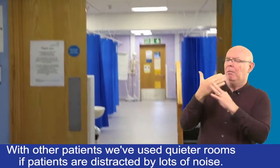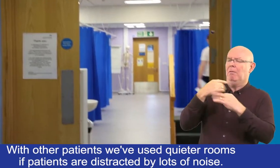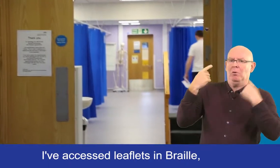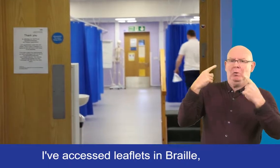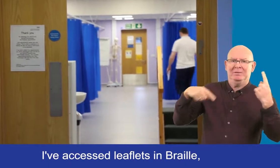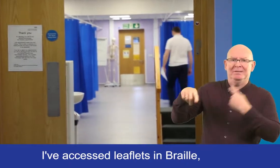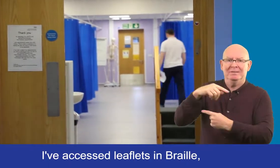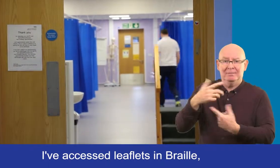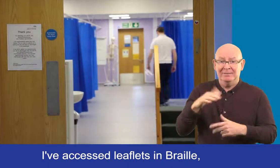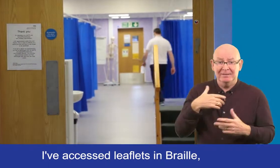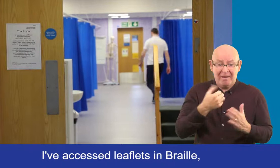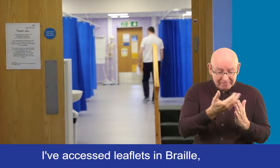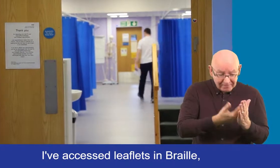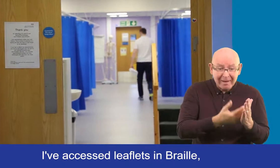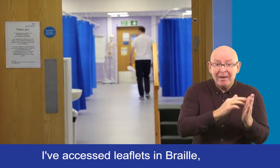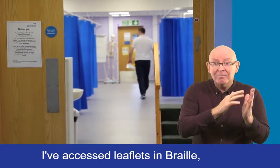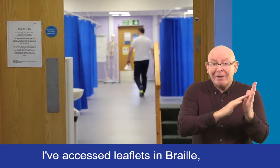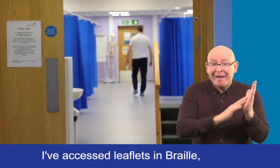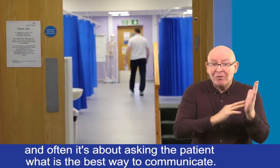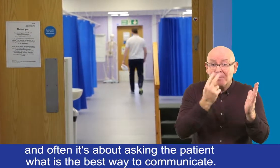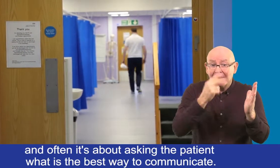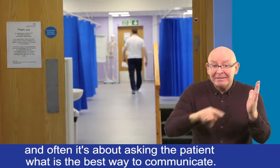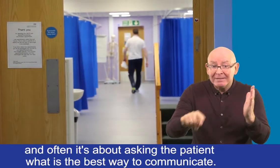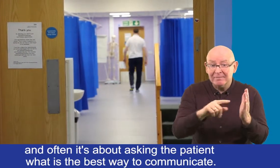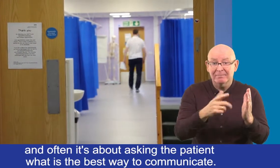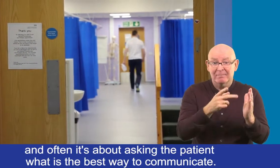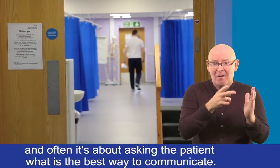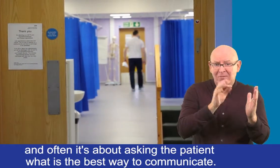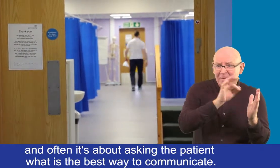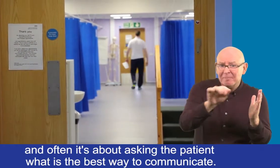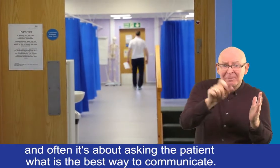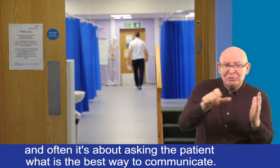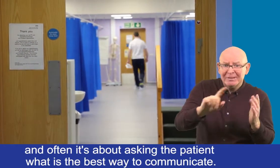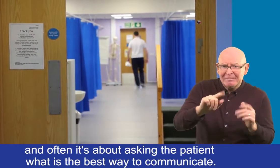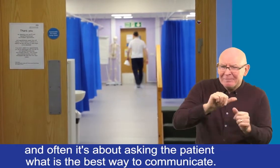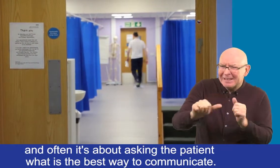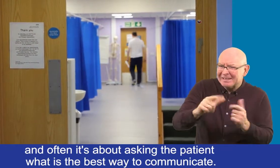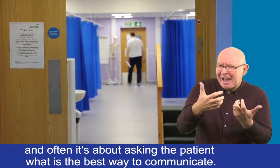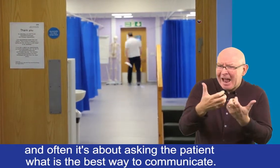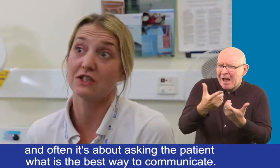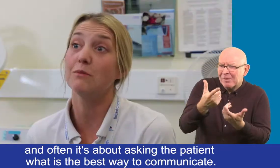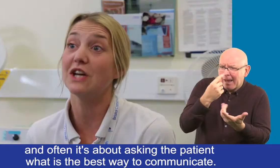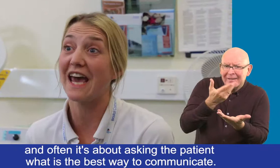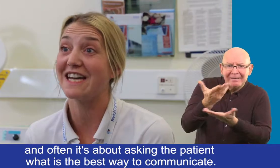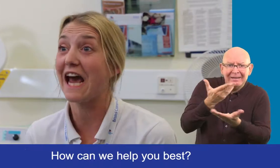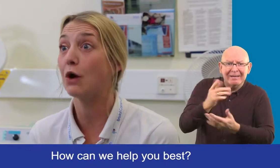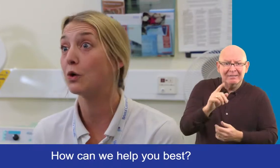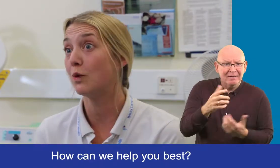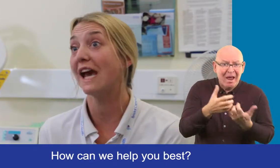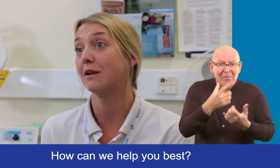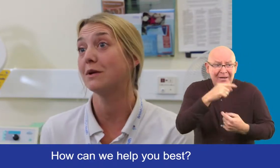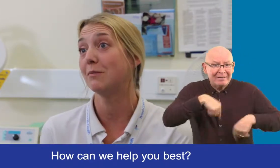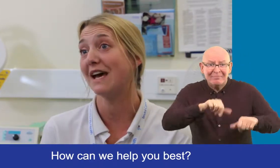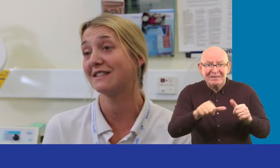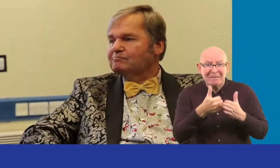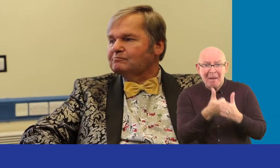of noise. I've accessed leaflets in Braille, and often it's about asking the patient, what is the best way to communicate? How can